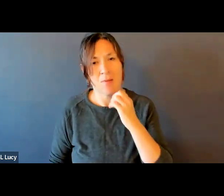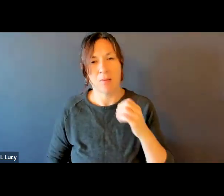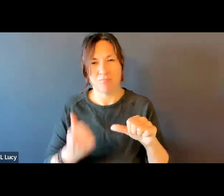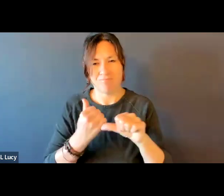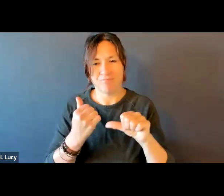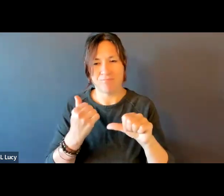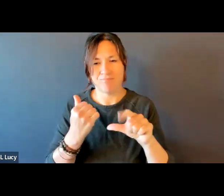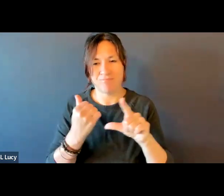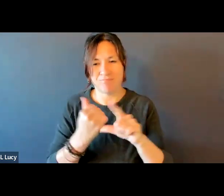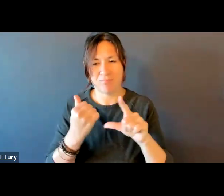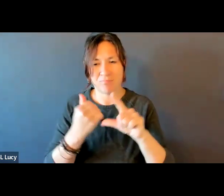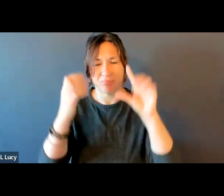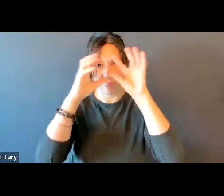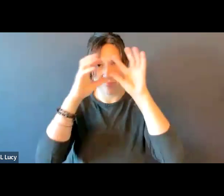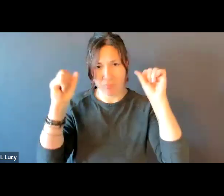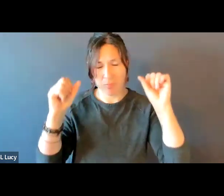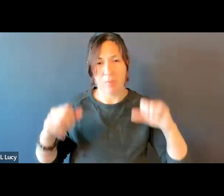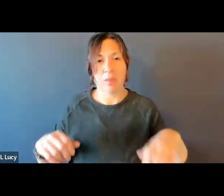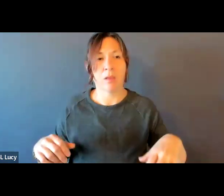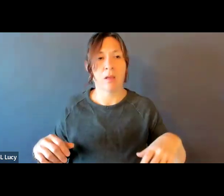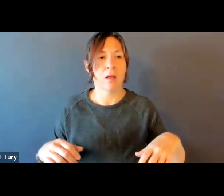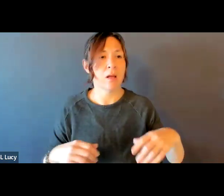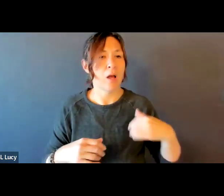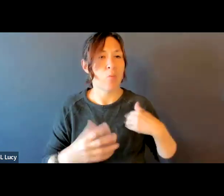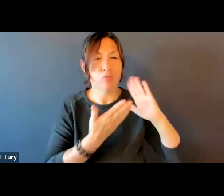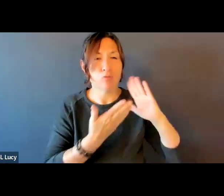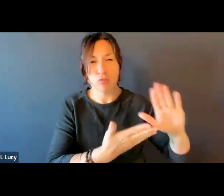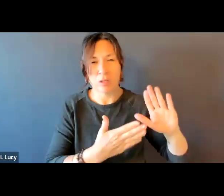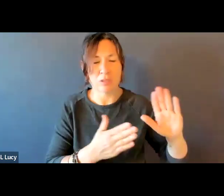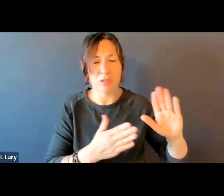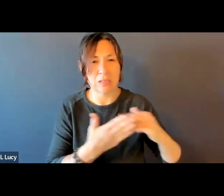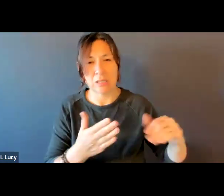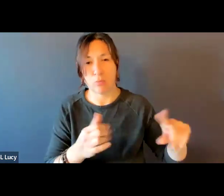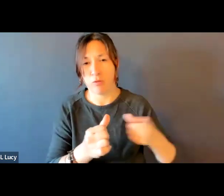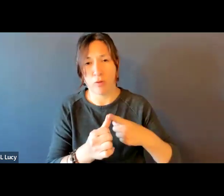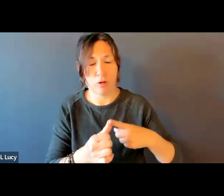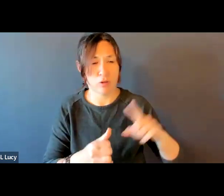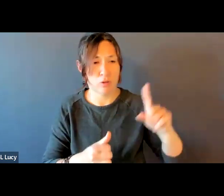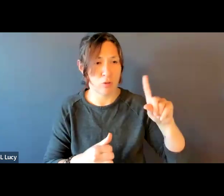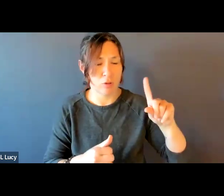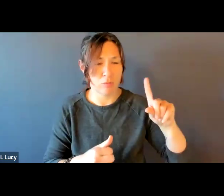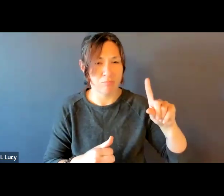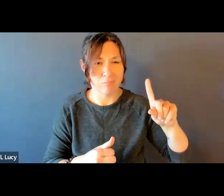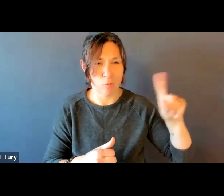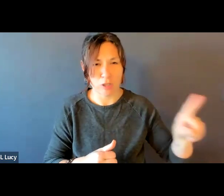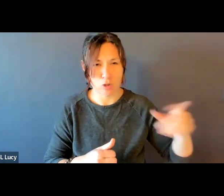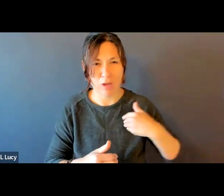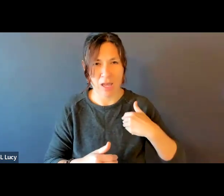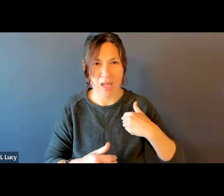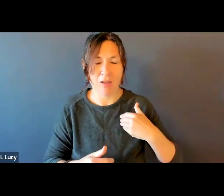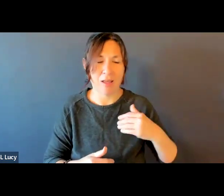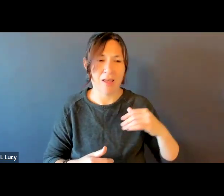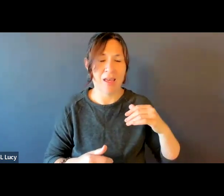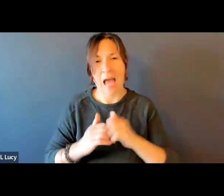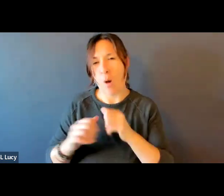that you had, which was, and I agree with Mike that it is, each school individually is different. And I think